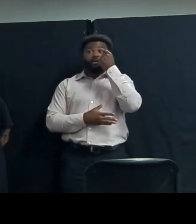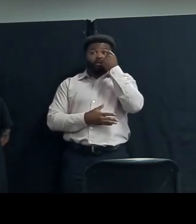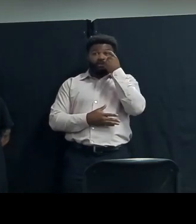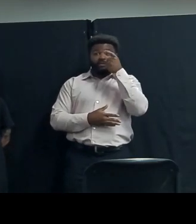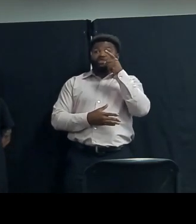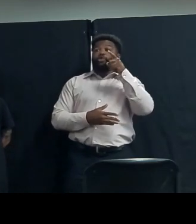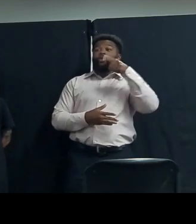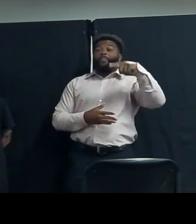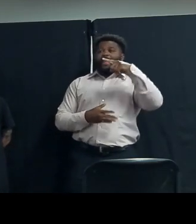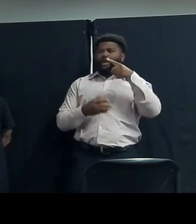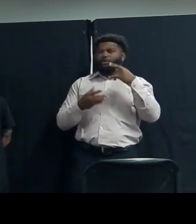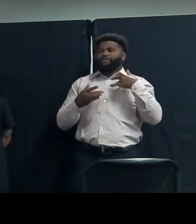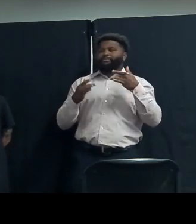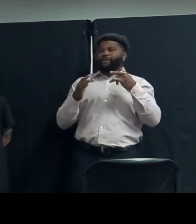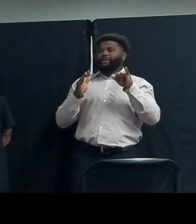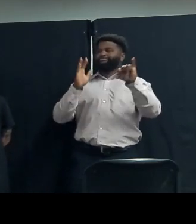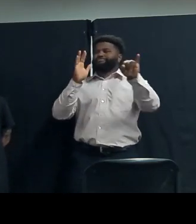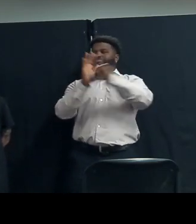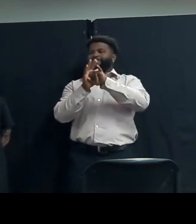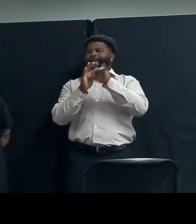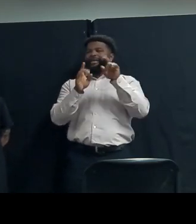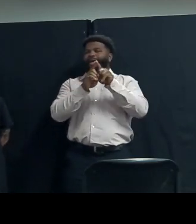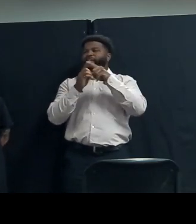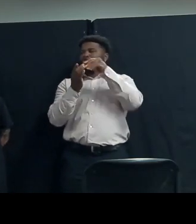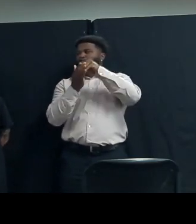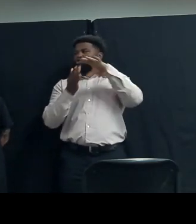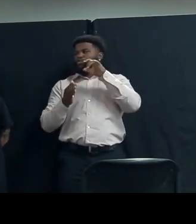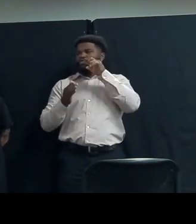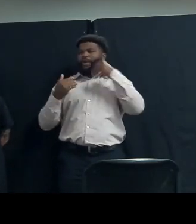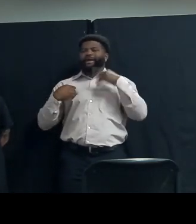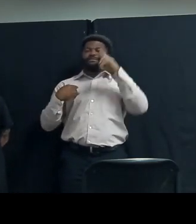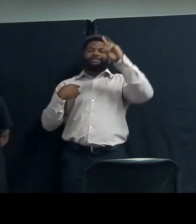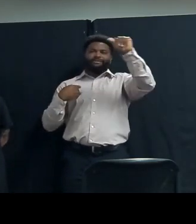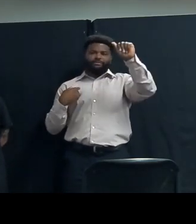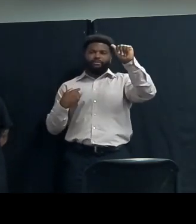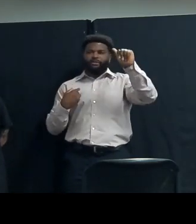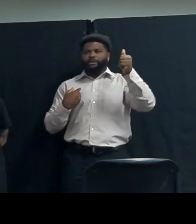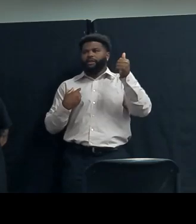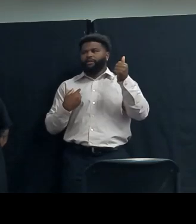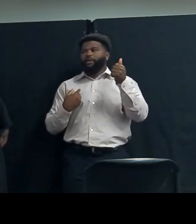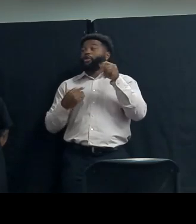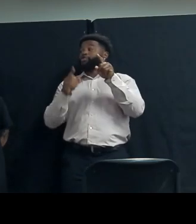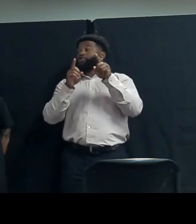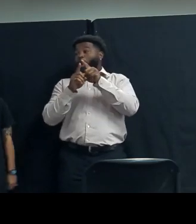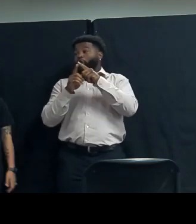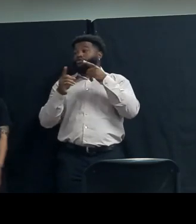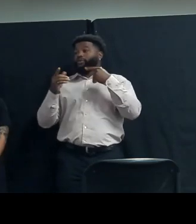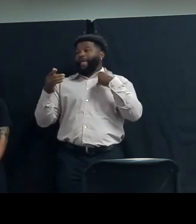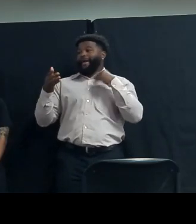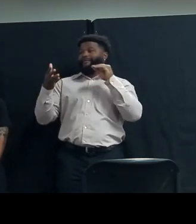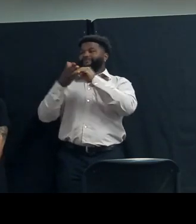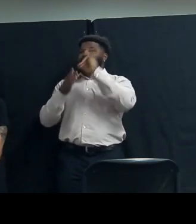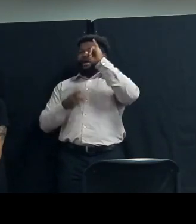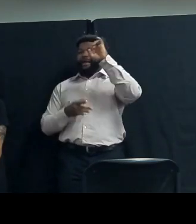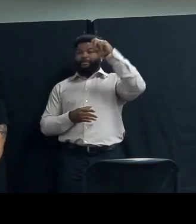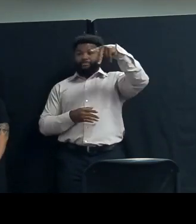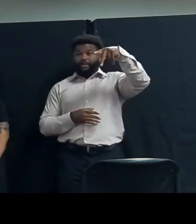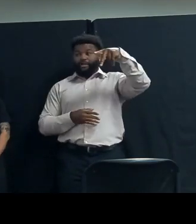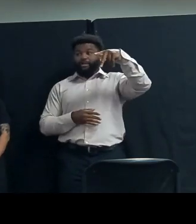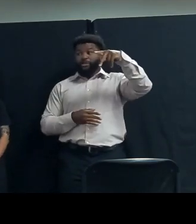are identified as a student with a disability, and they have an IEP. And through the